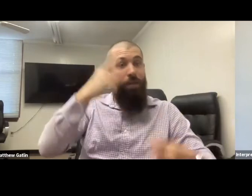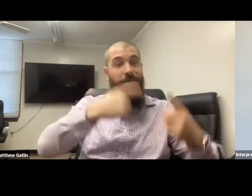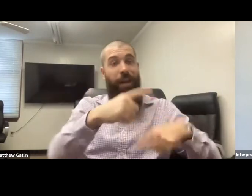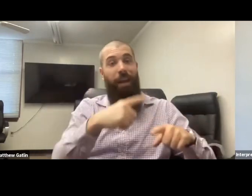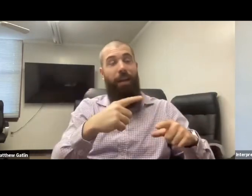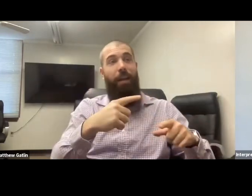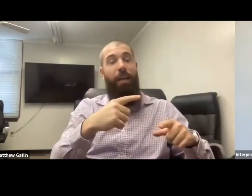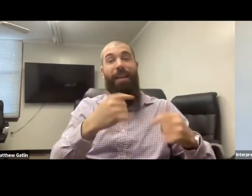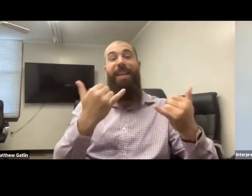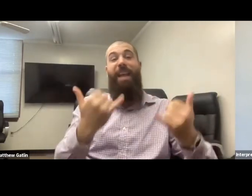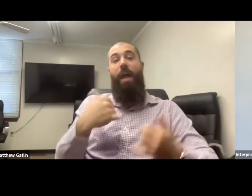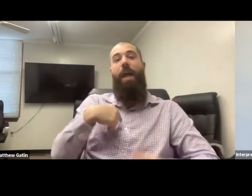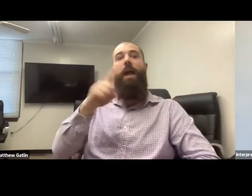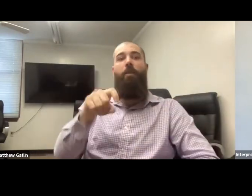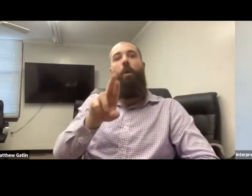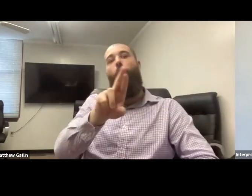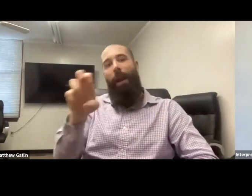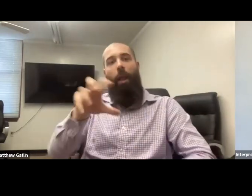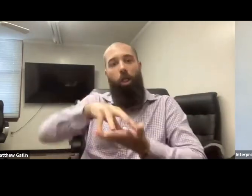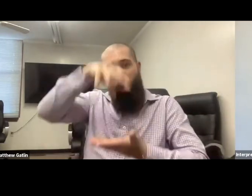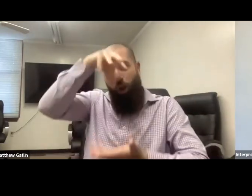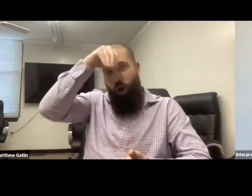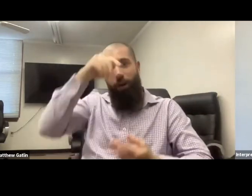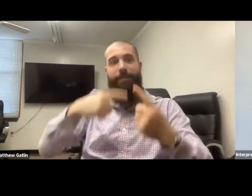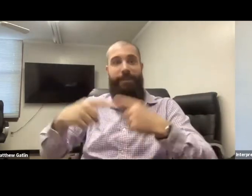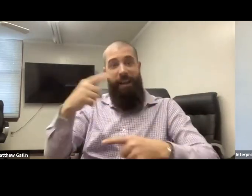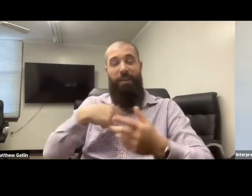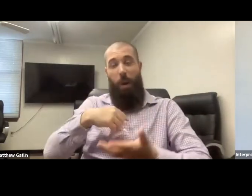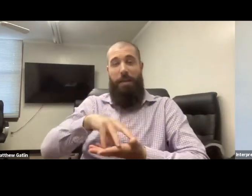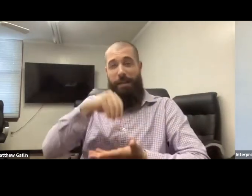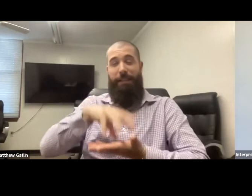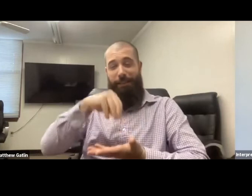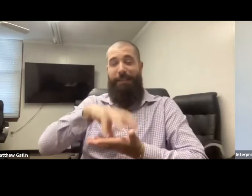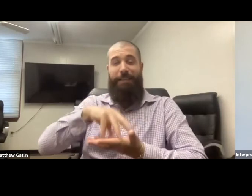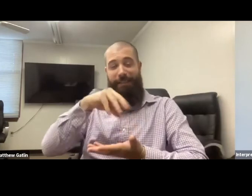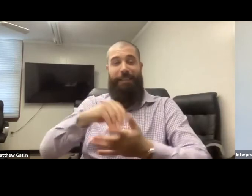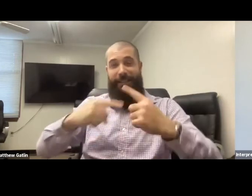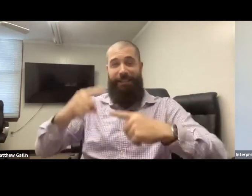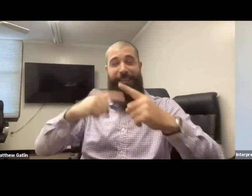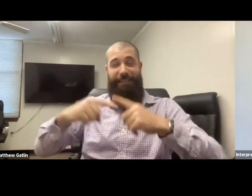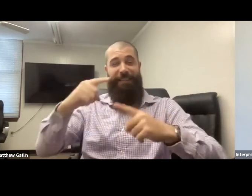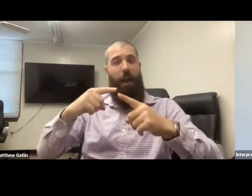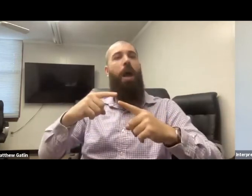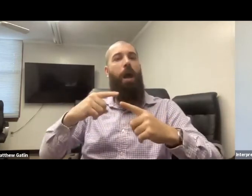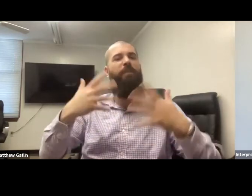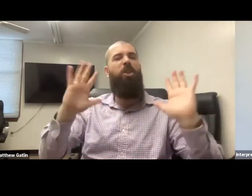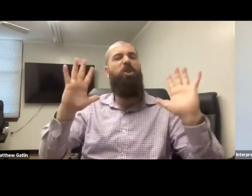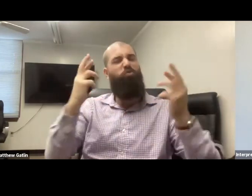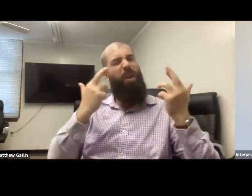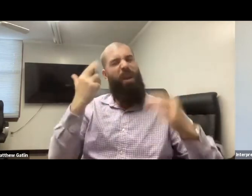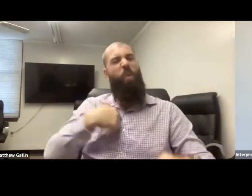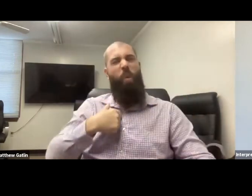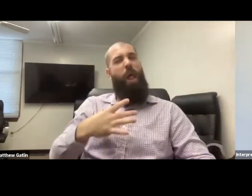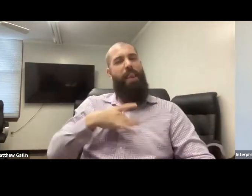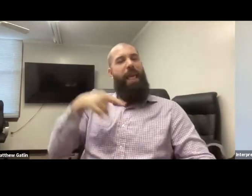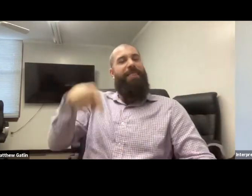awkwardness. Because I had forgotten about how to sign. So I had to relearn to sign. So I worked on